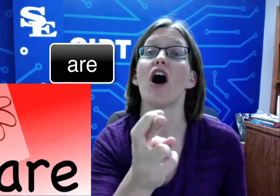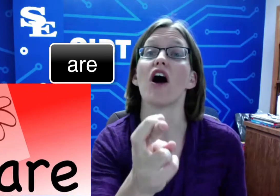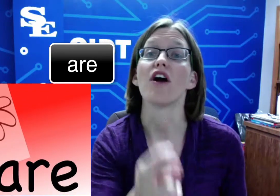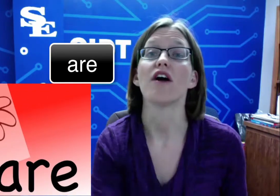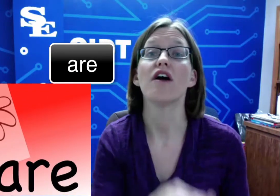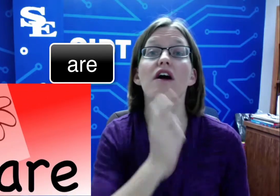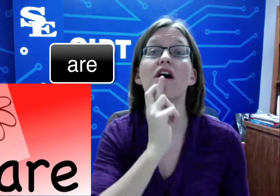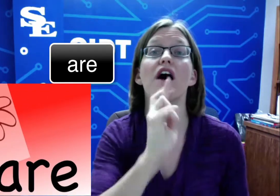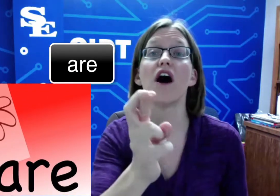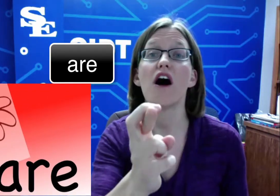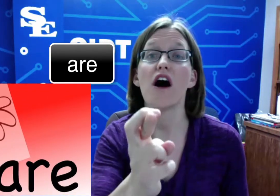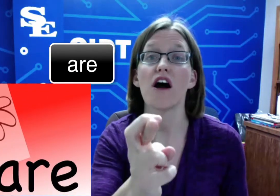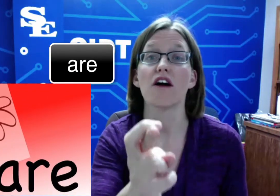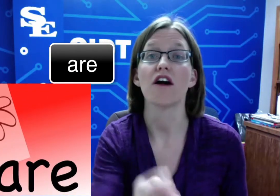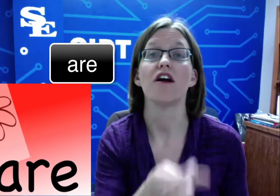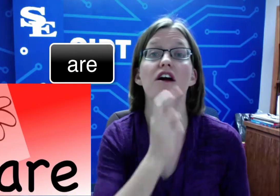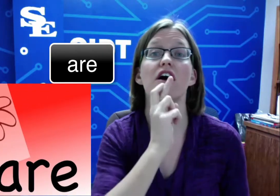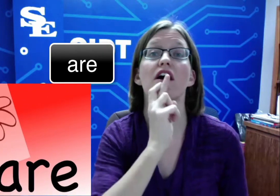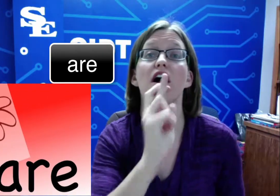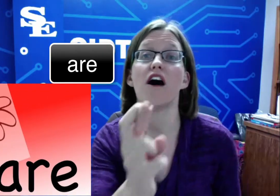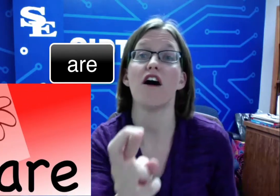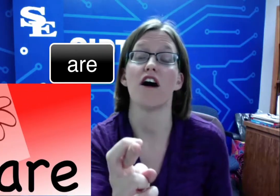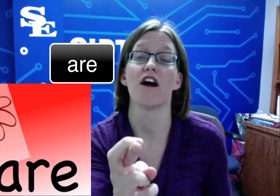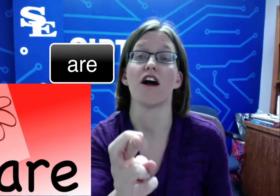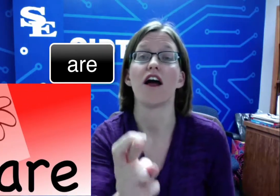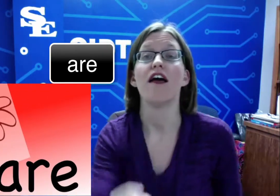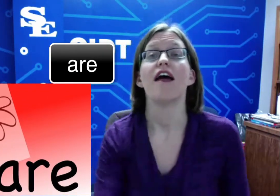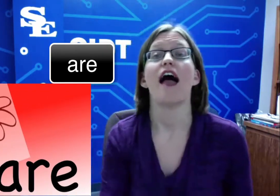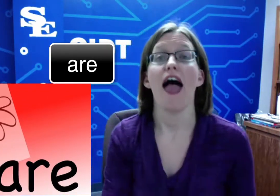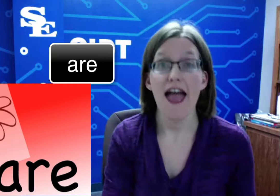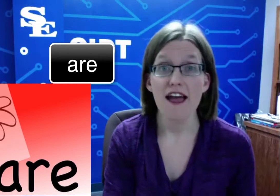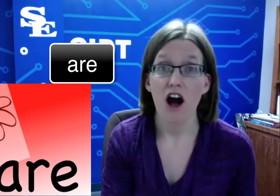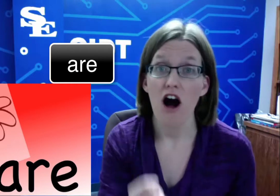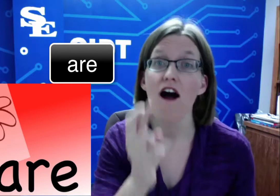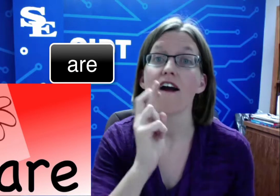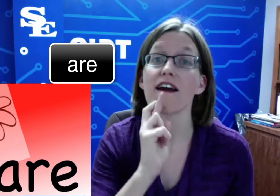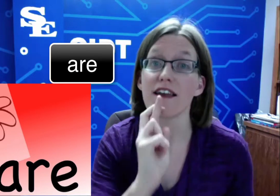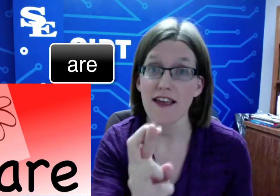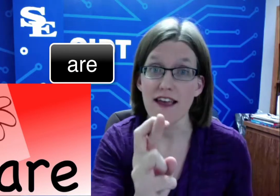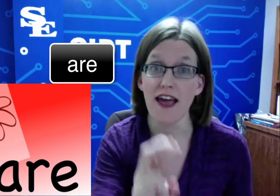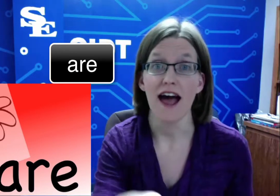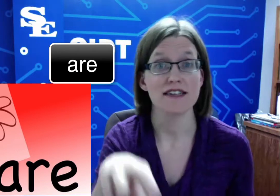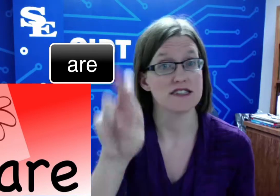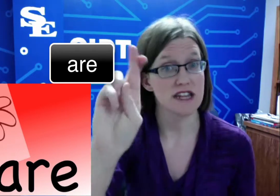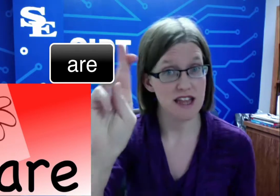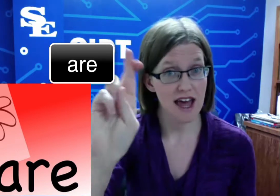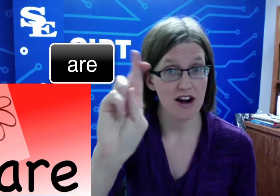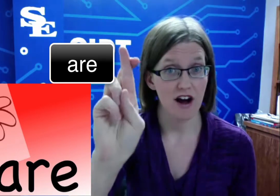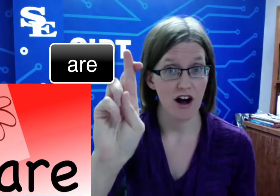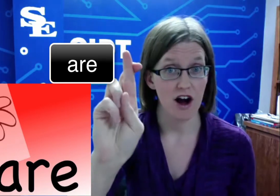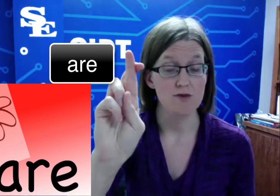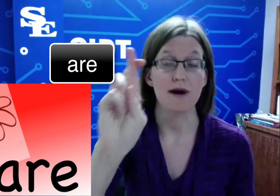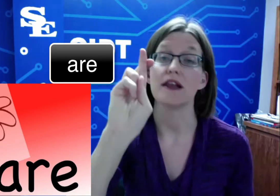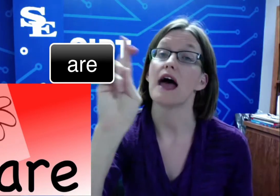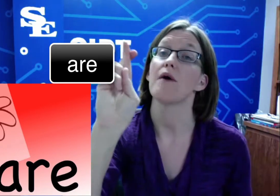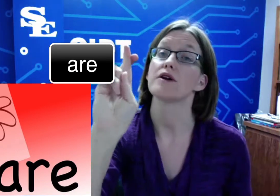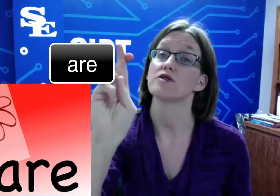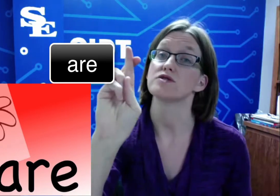R. R. R. A-R-E has the letter R, but now we're using